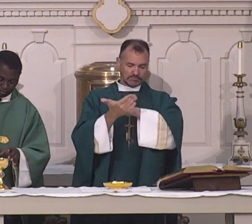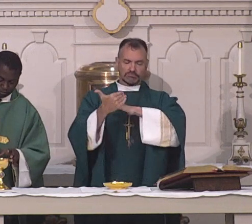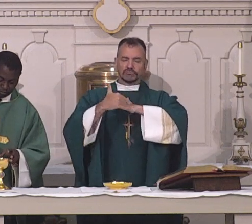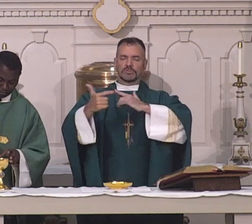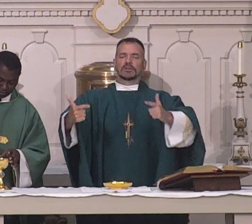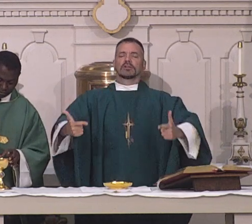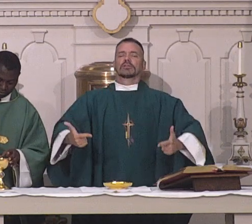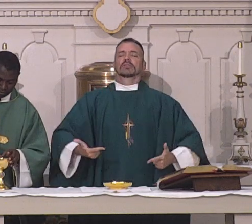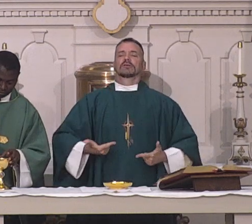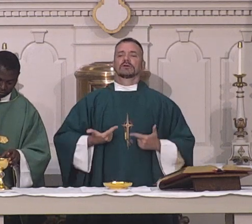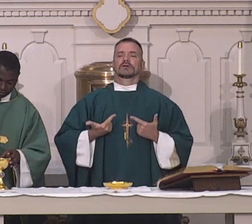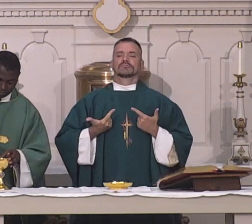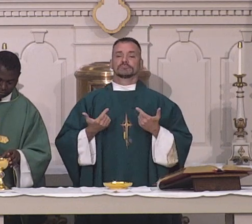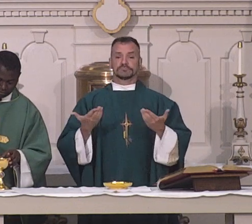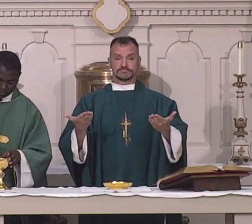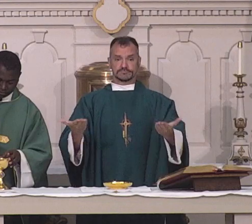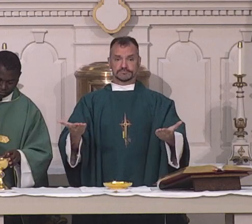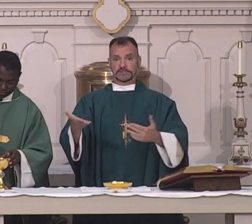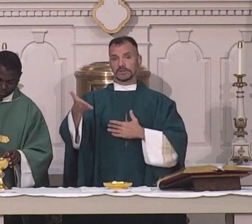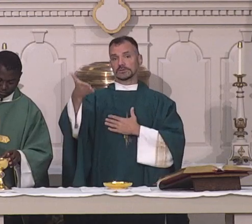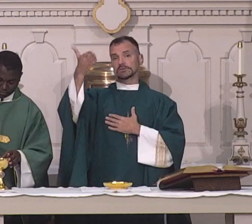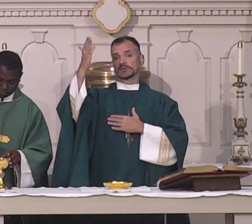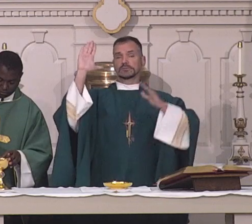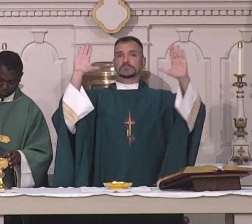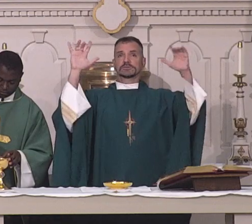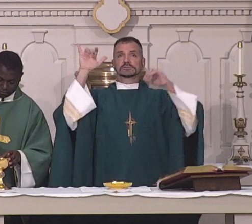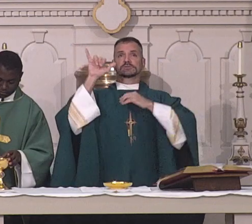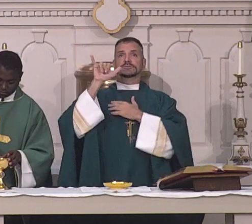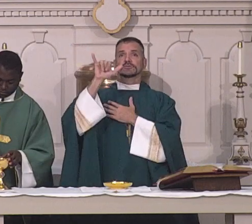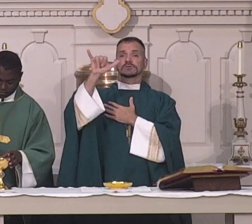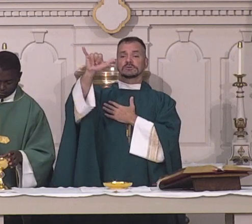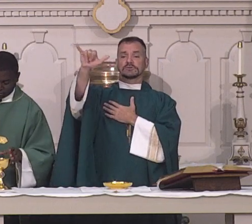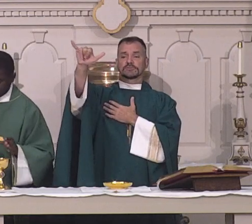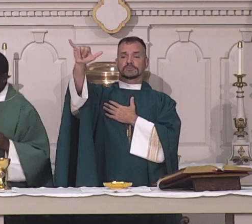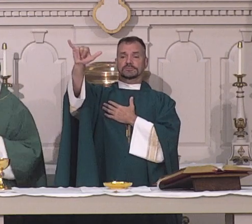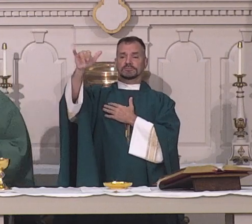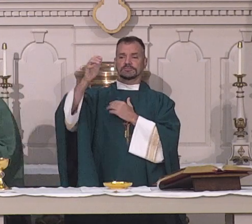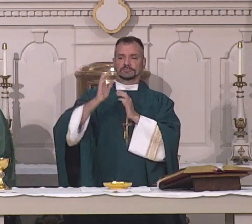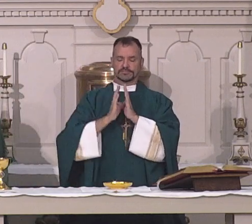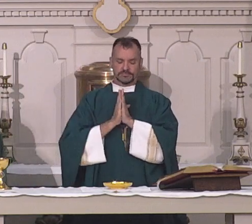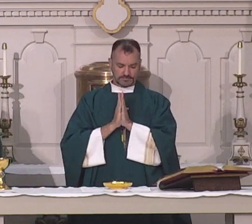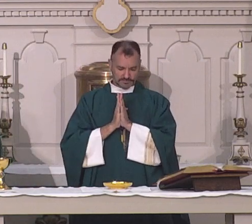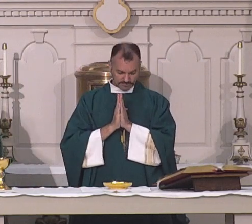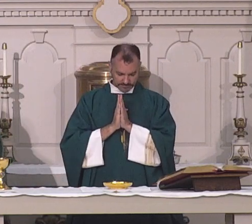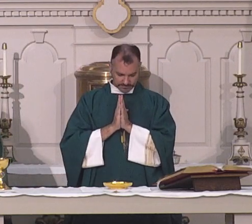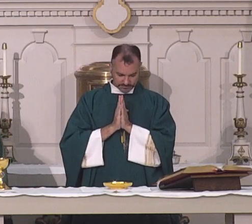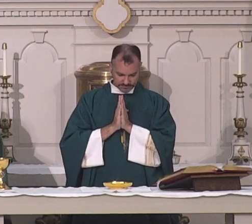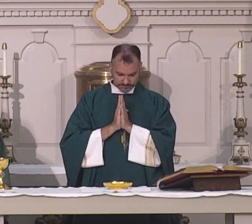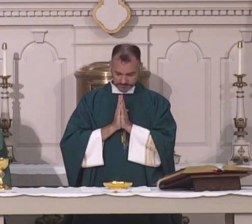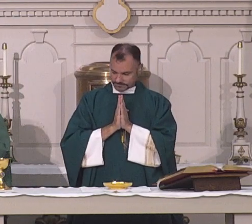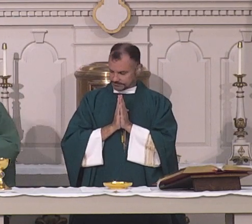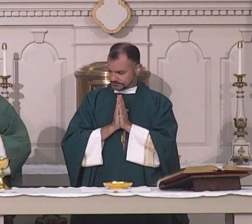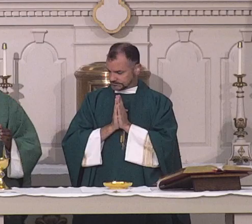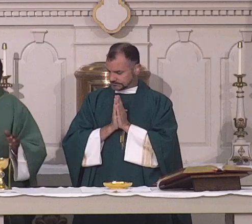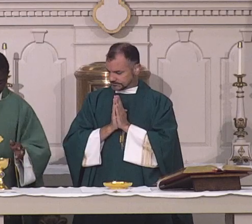work of human hands. It will become for us the bread of life. Blessed be God forever.